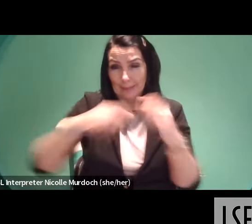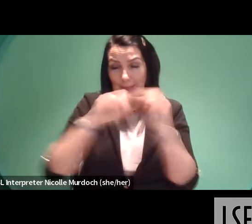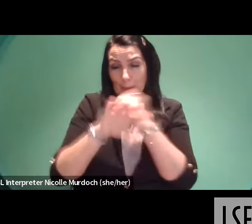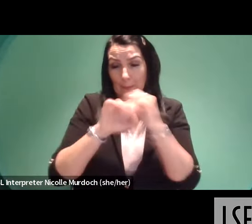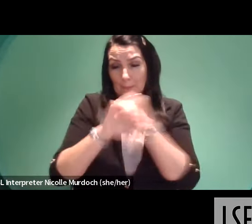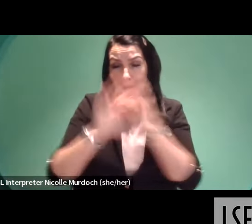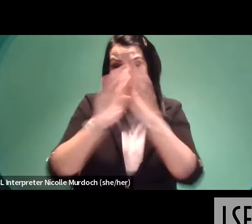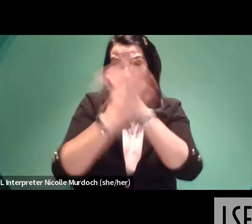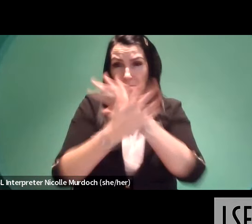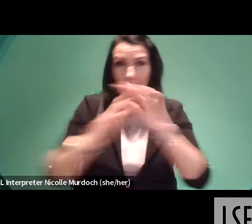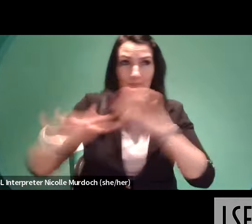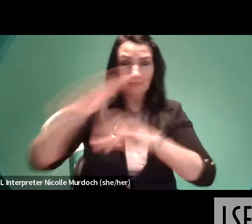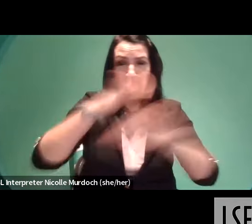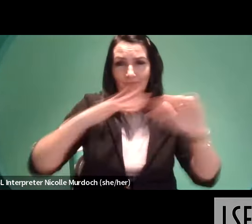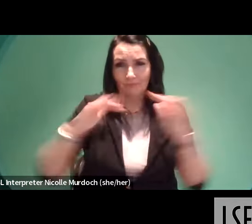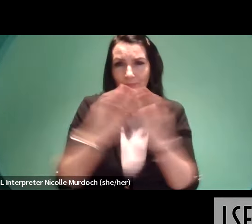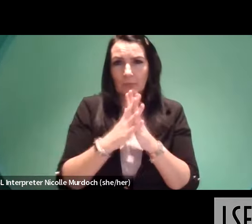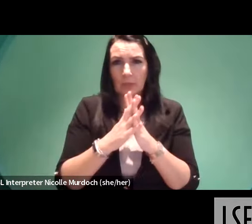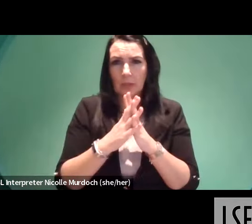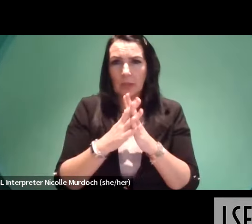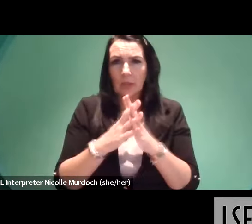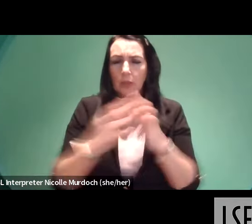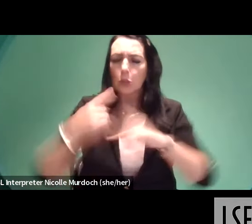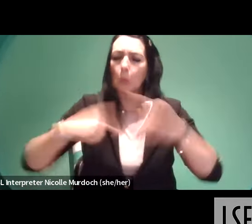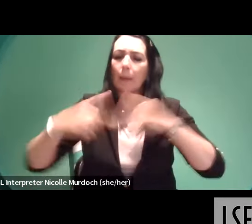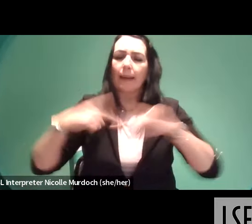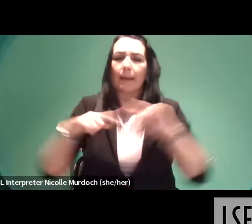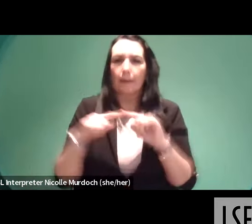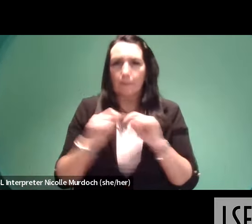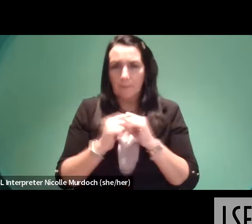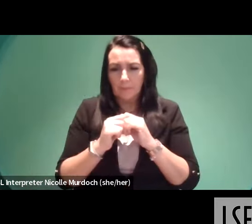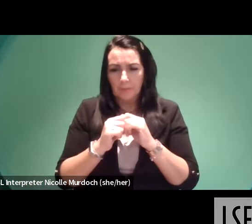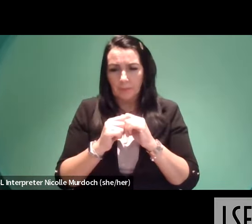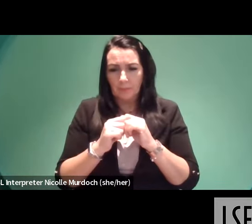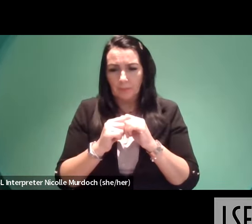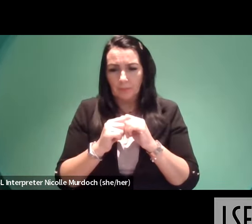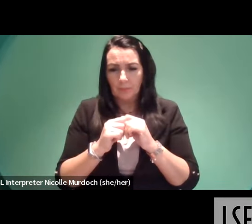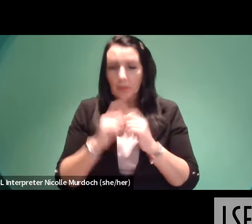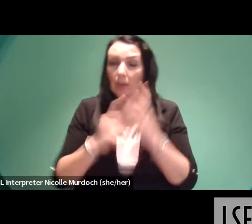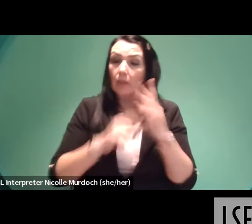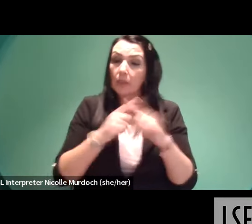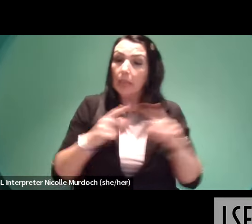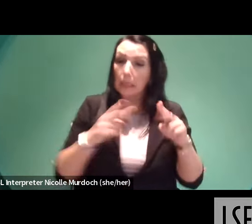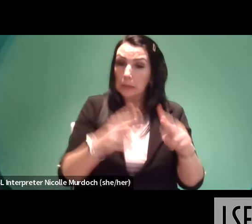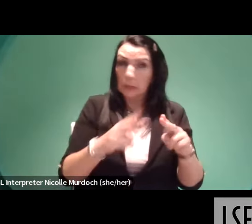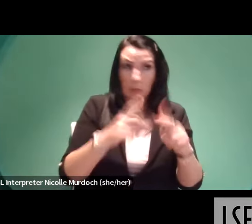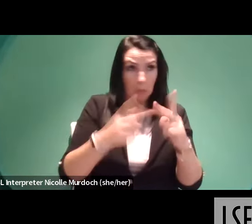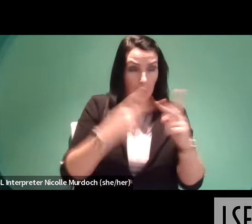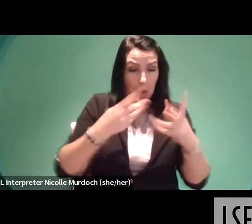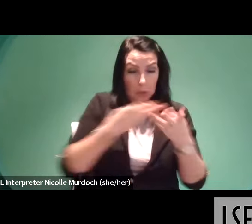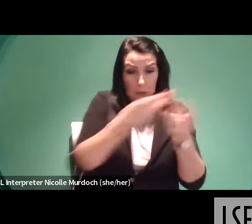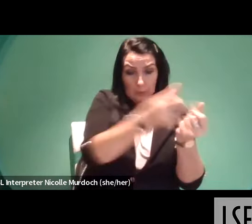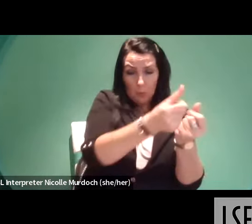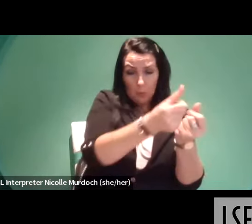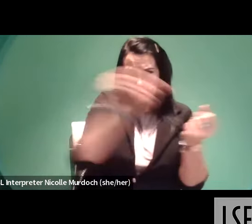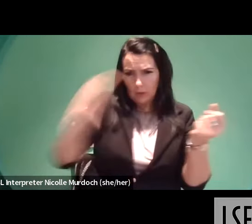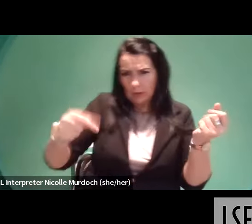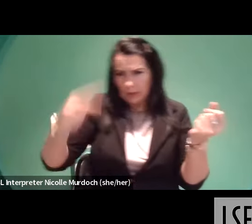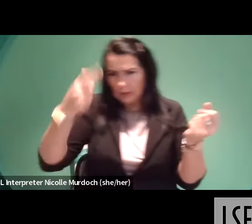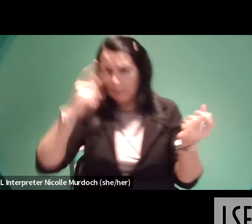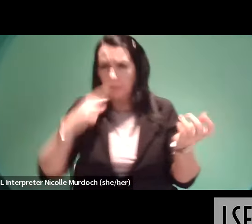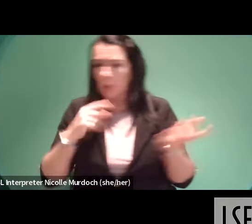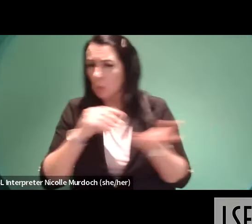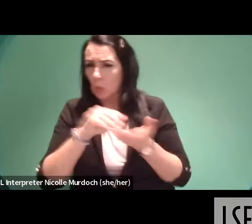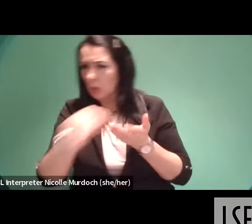I think, press back a bit, even if people, if the whole of the rest of the tax system worked perfectly, why do I imagine people wouldn't want to pay the